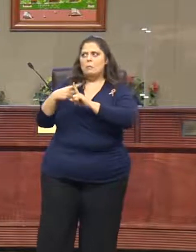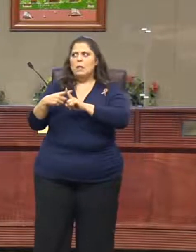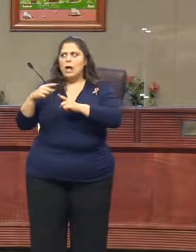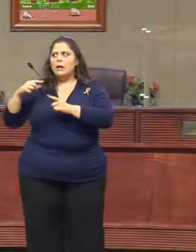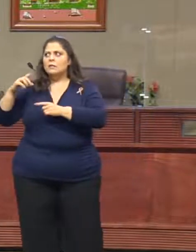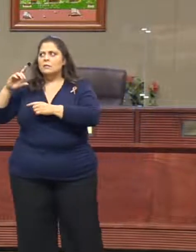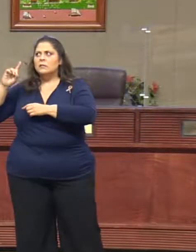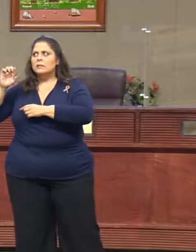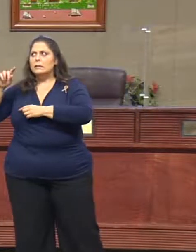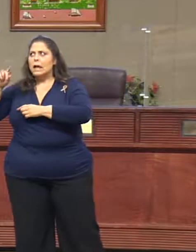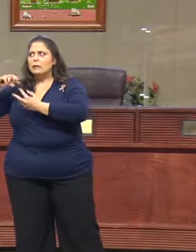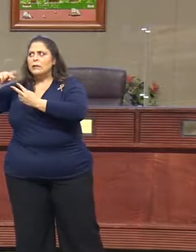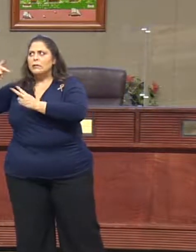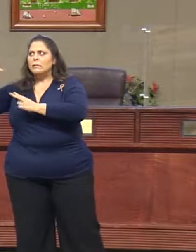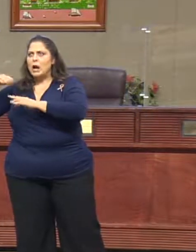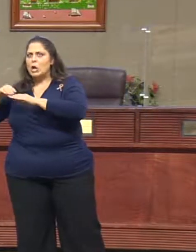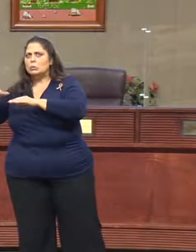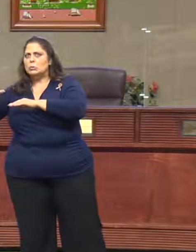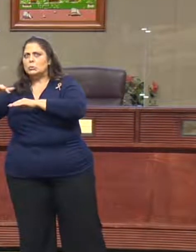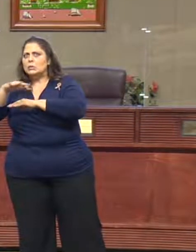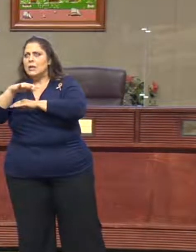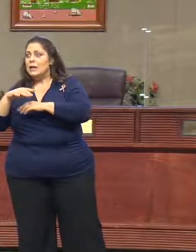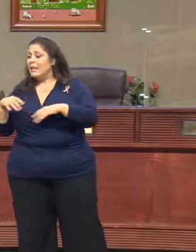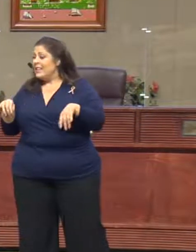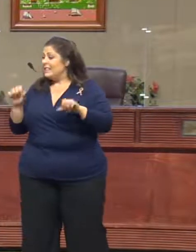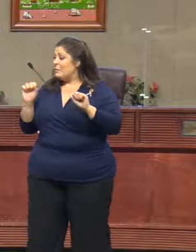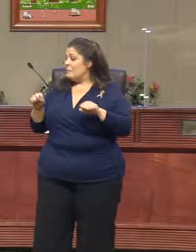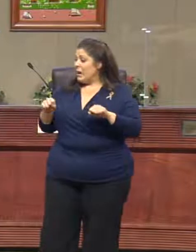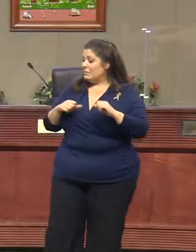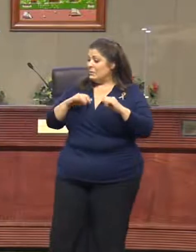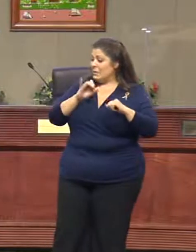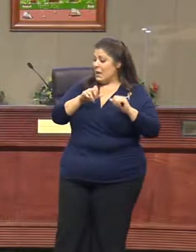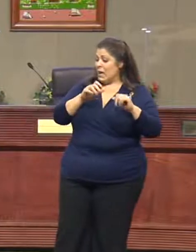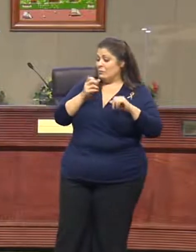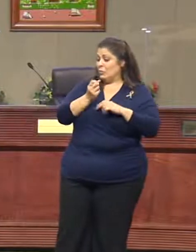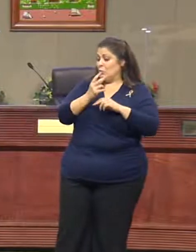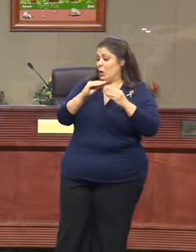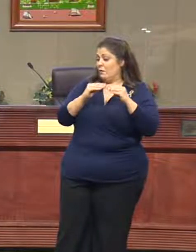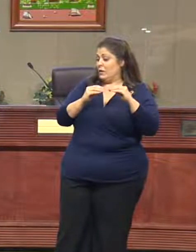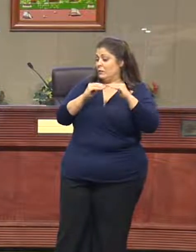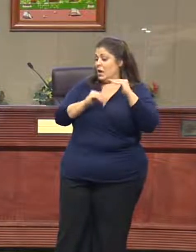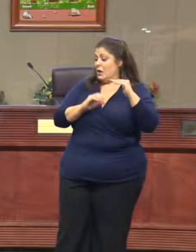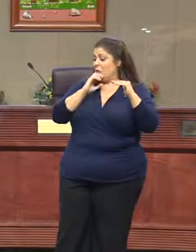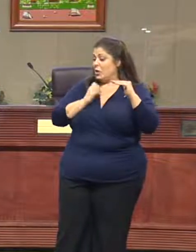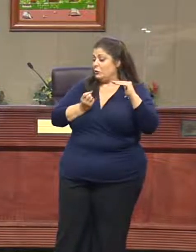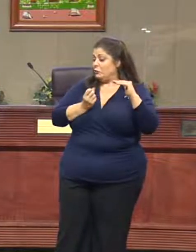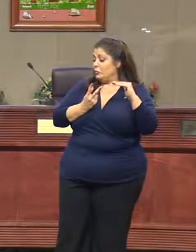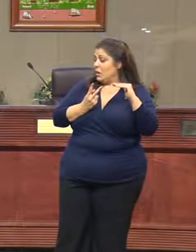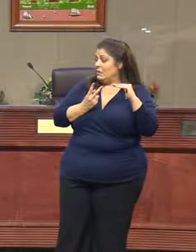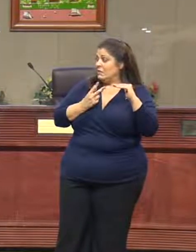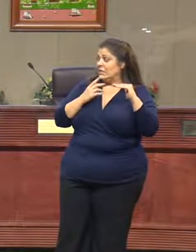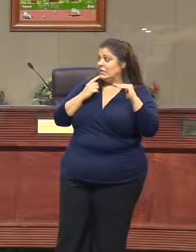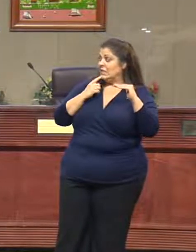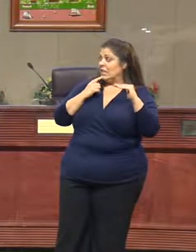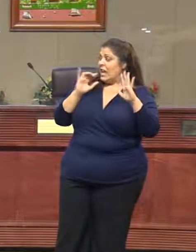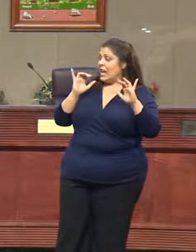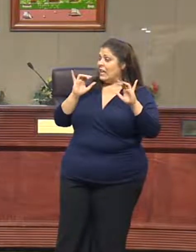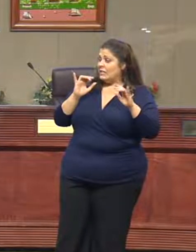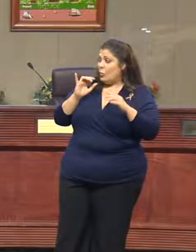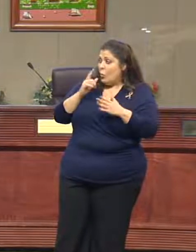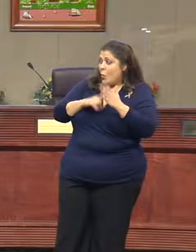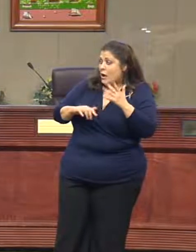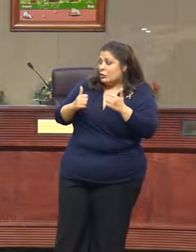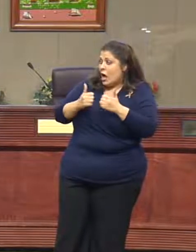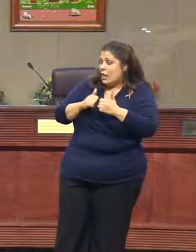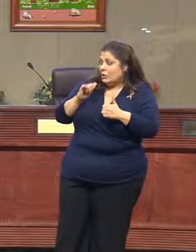12 cases in the county is someone under the age of 12 years old. So what challenge does that give to you? And also, do you have any